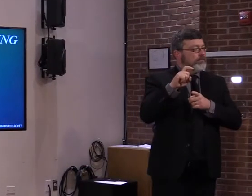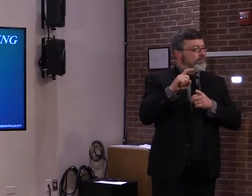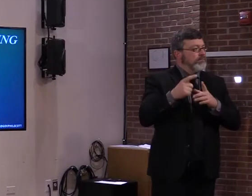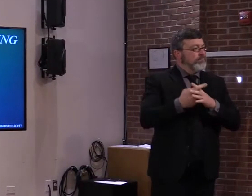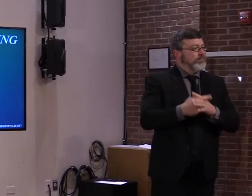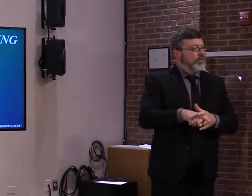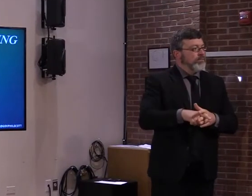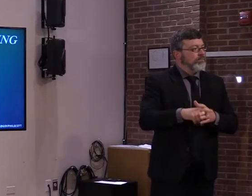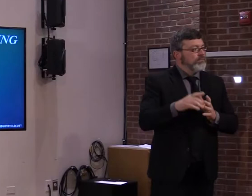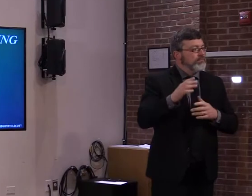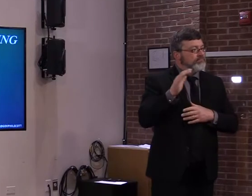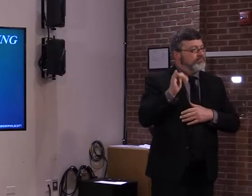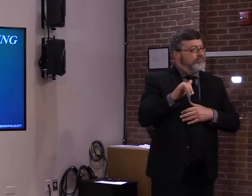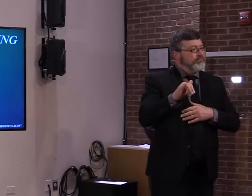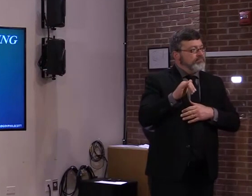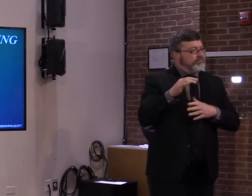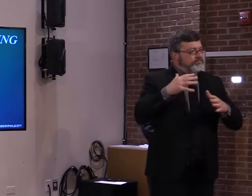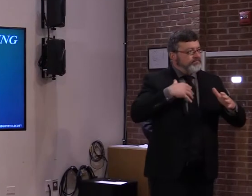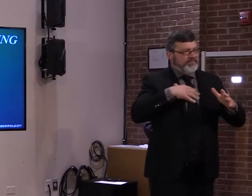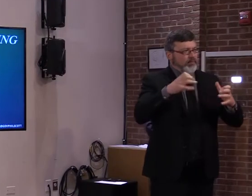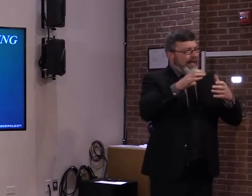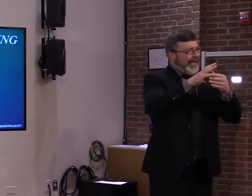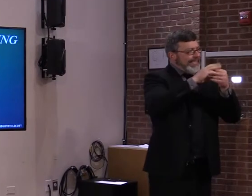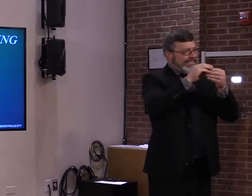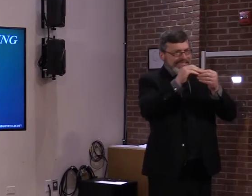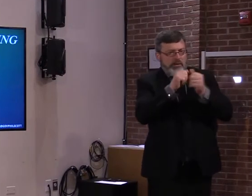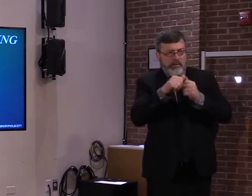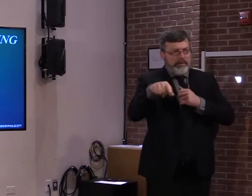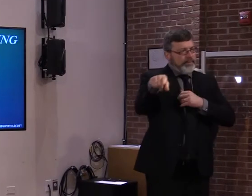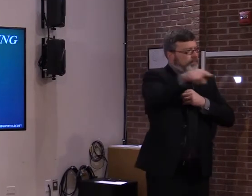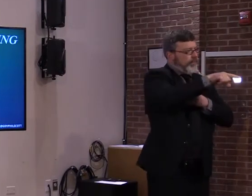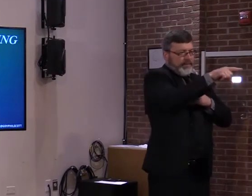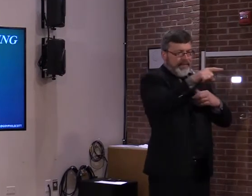with Teams, but we have some reporters in the room as well.